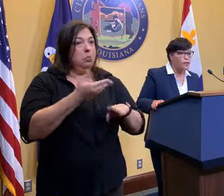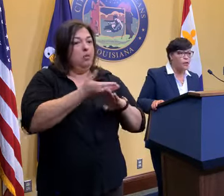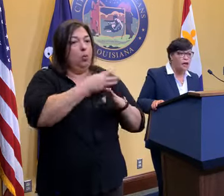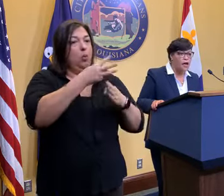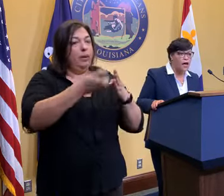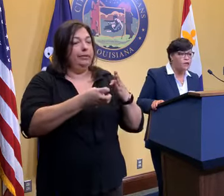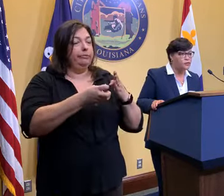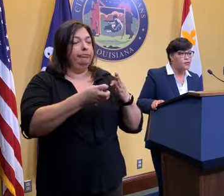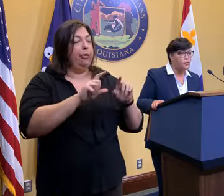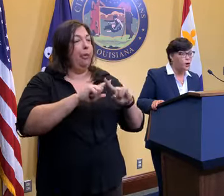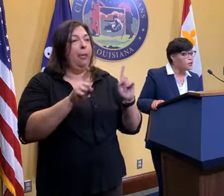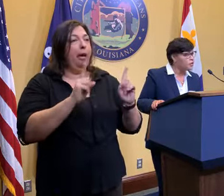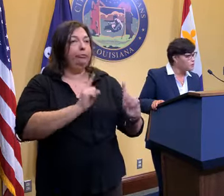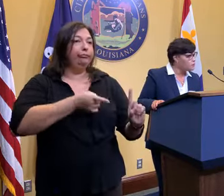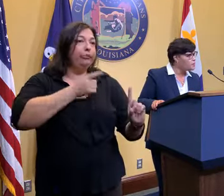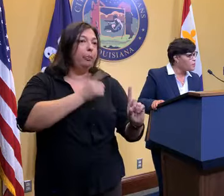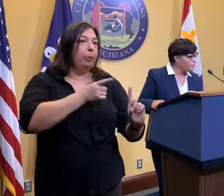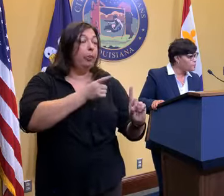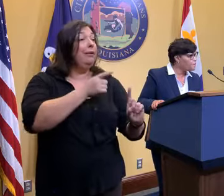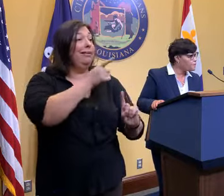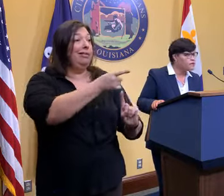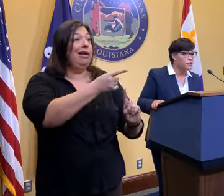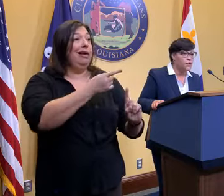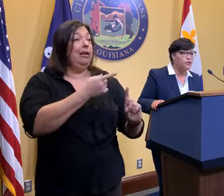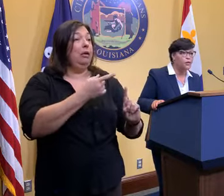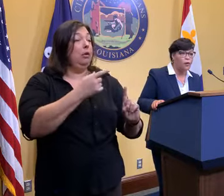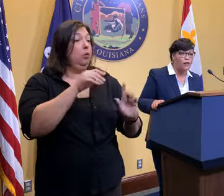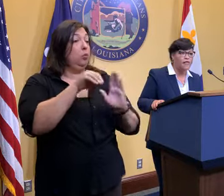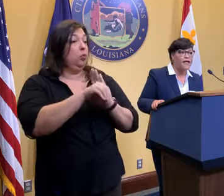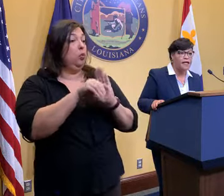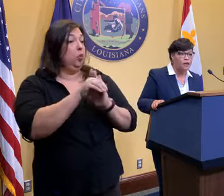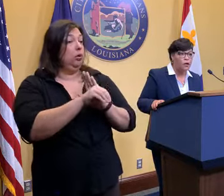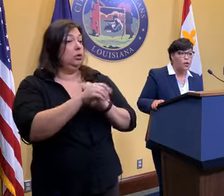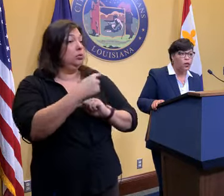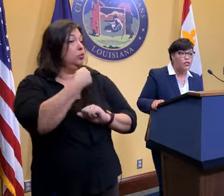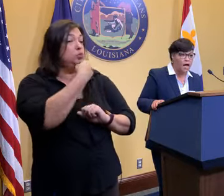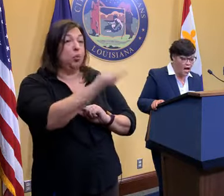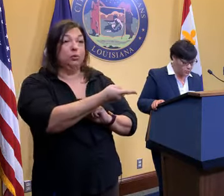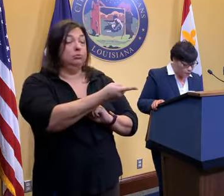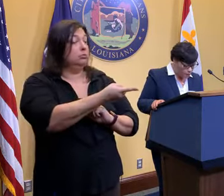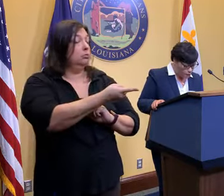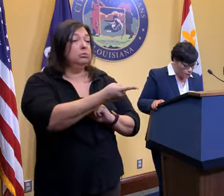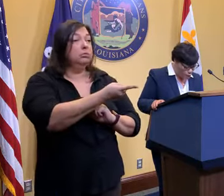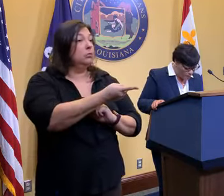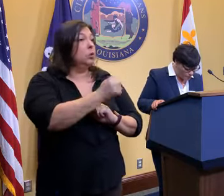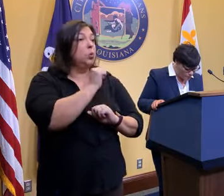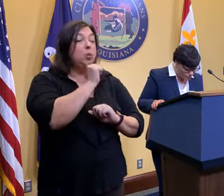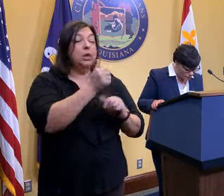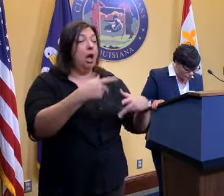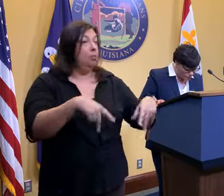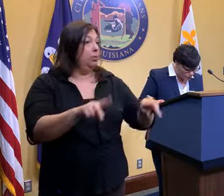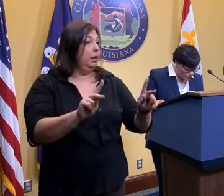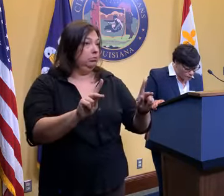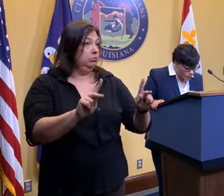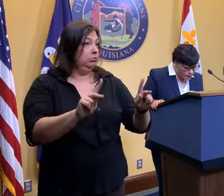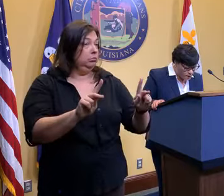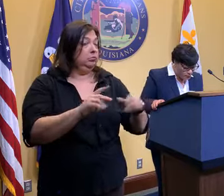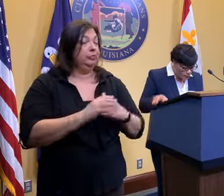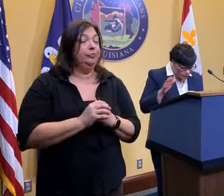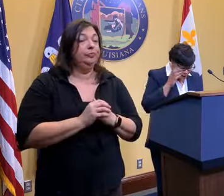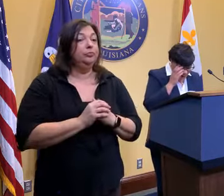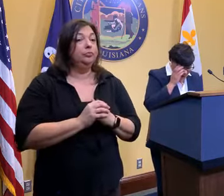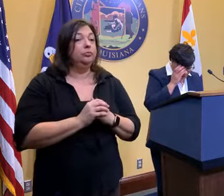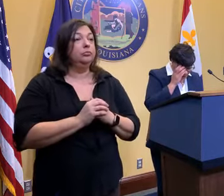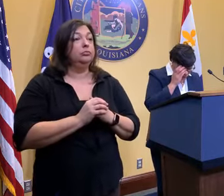short, the organizers were given a directive from the city of New Orleans that it would not be permitted. The